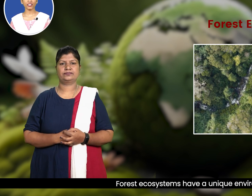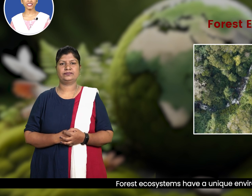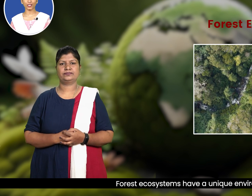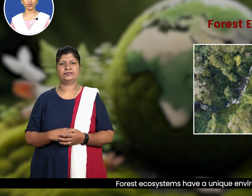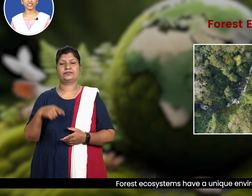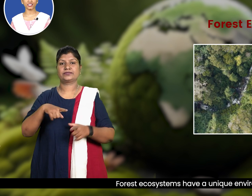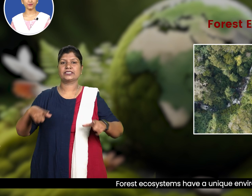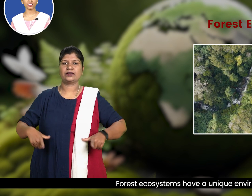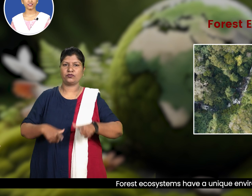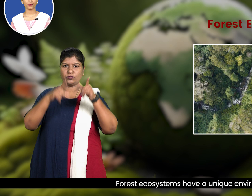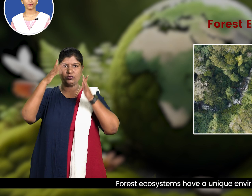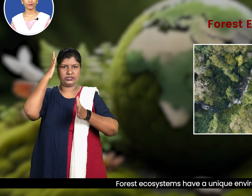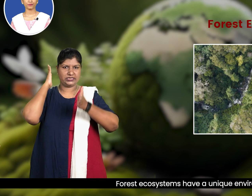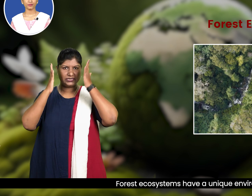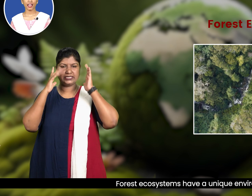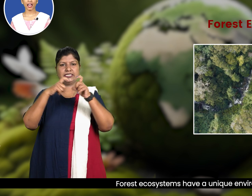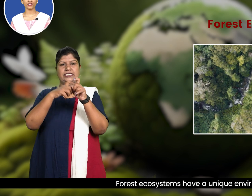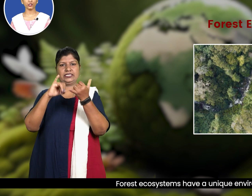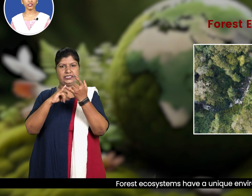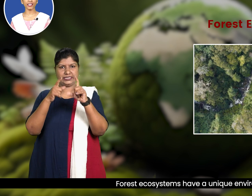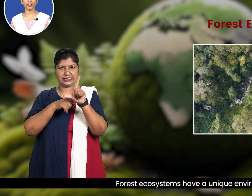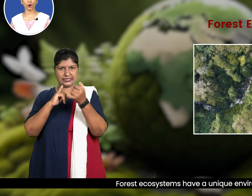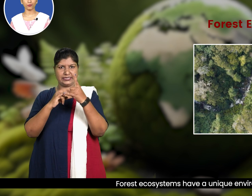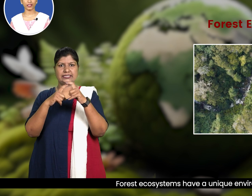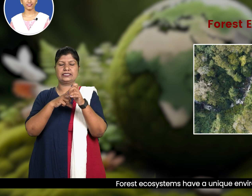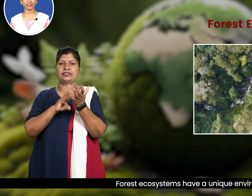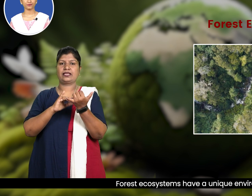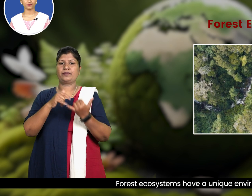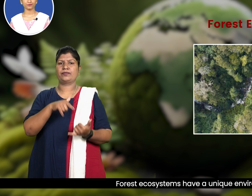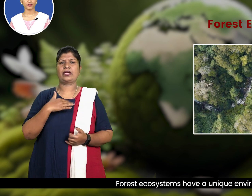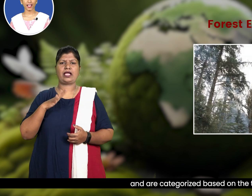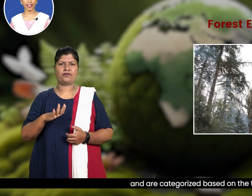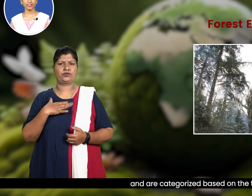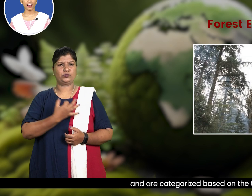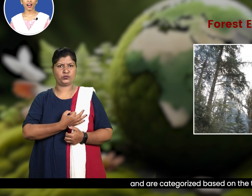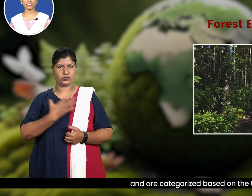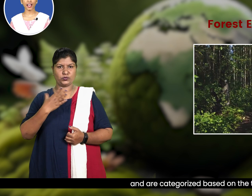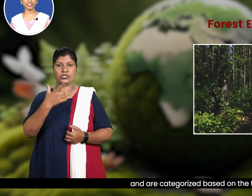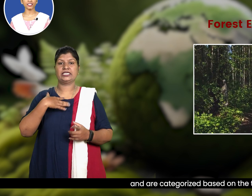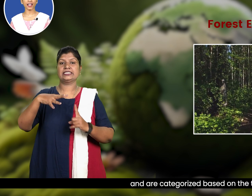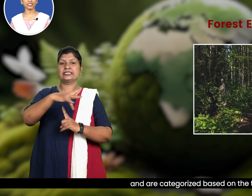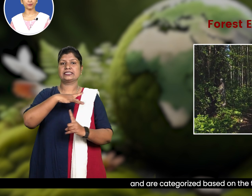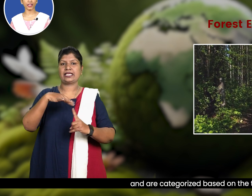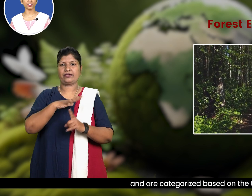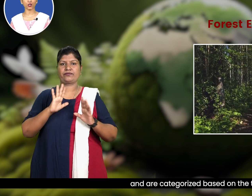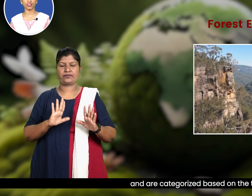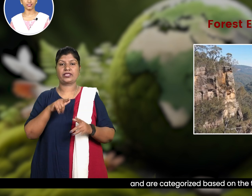Forest ecosystems have a unique environment and are categorized based on the